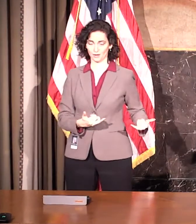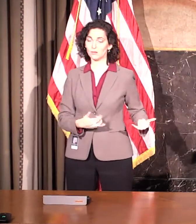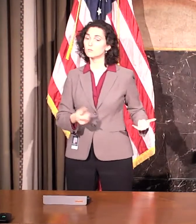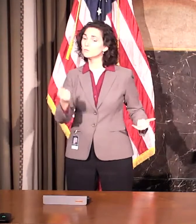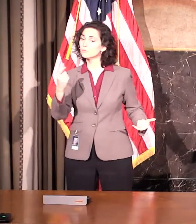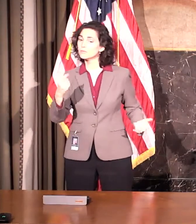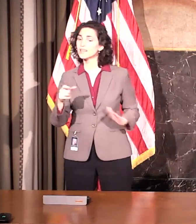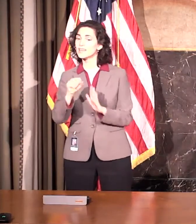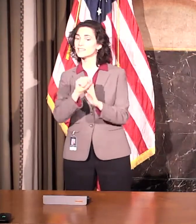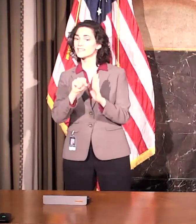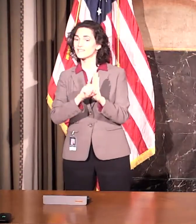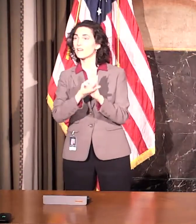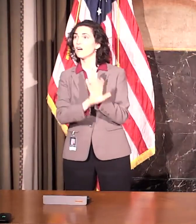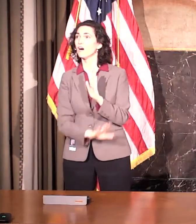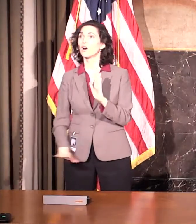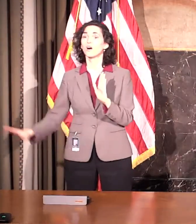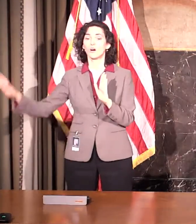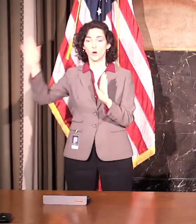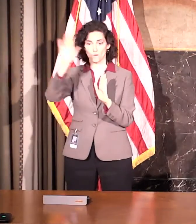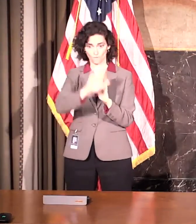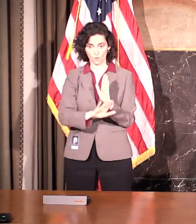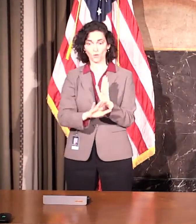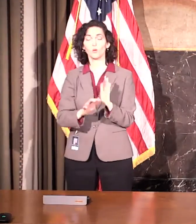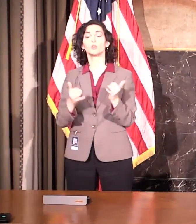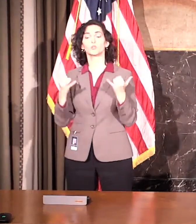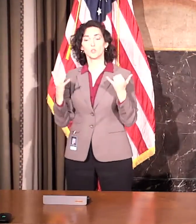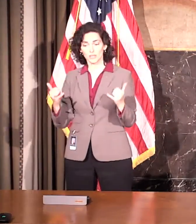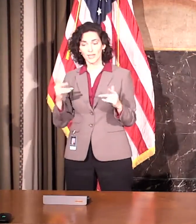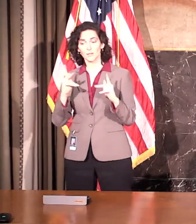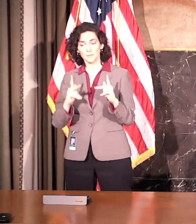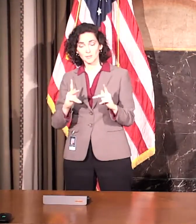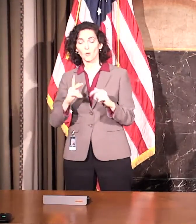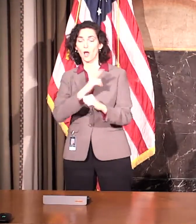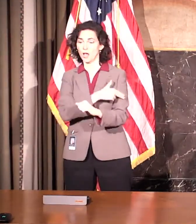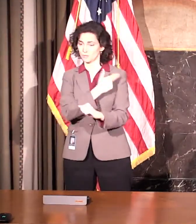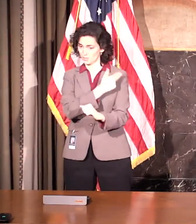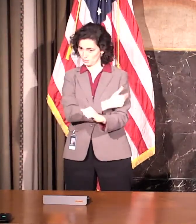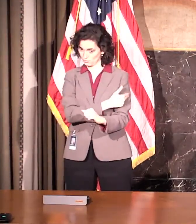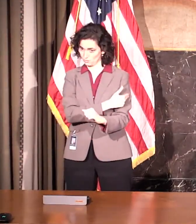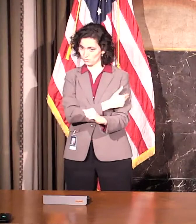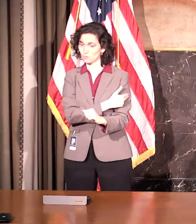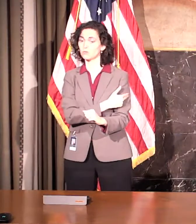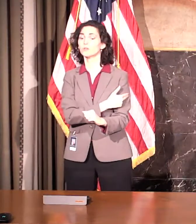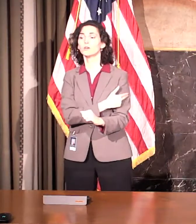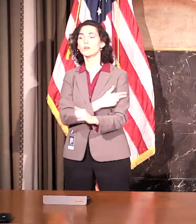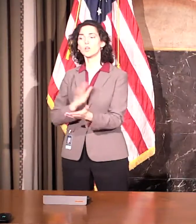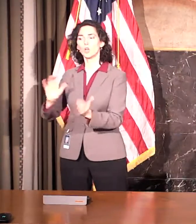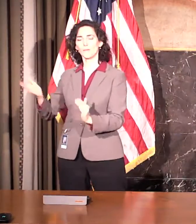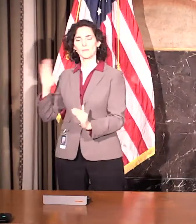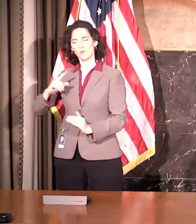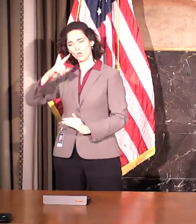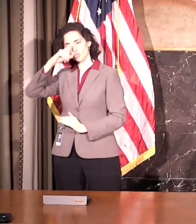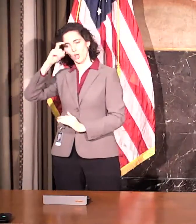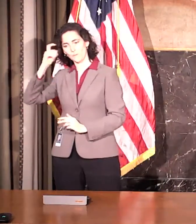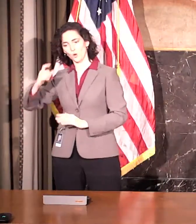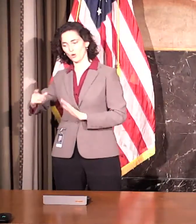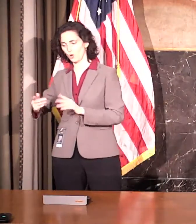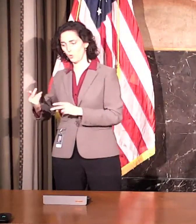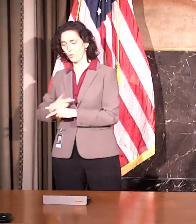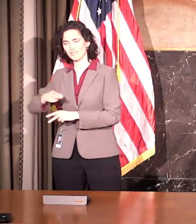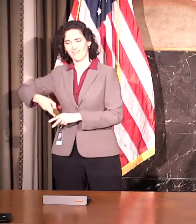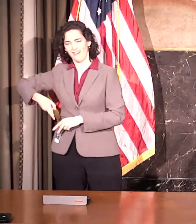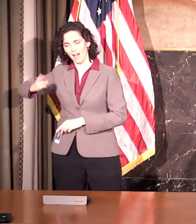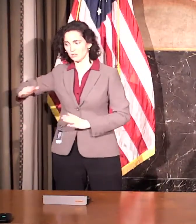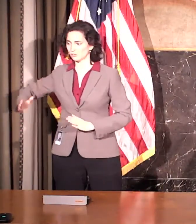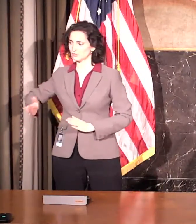statewide, I can tell you we have more people in the hospital today than we've had at the height of the summer surge. And